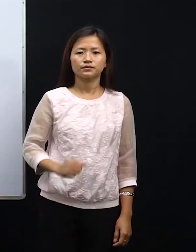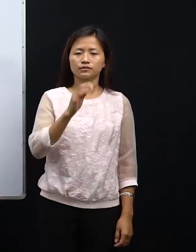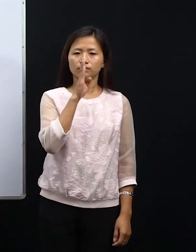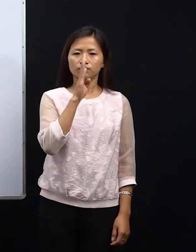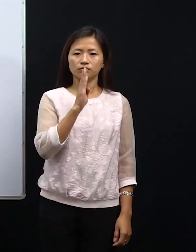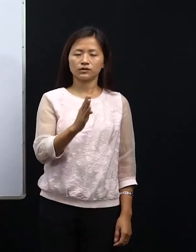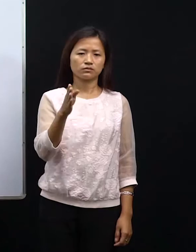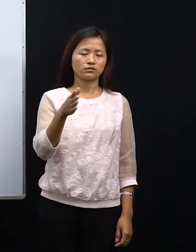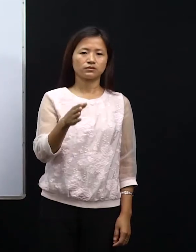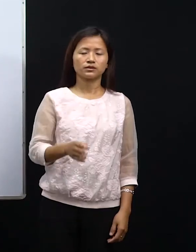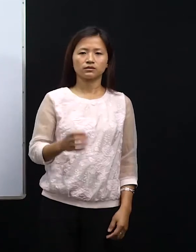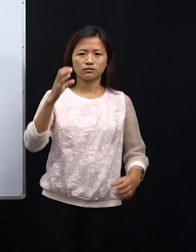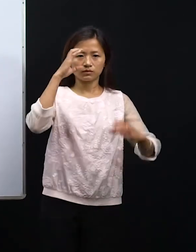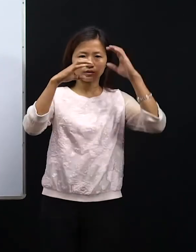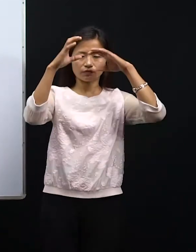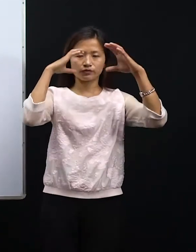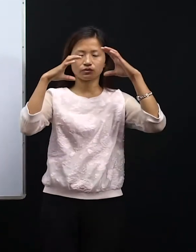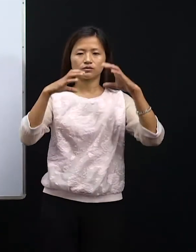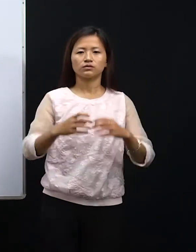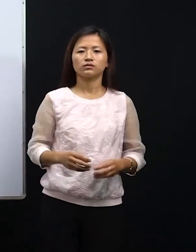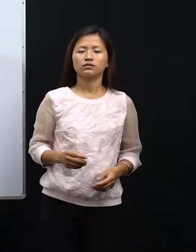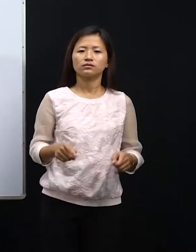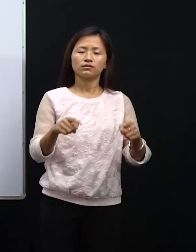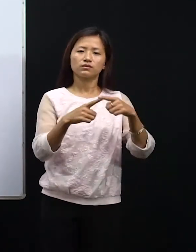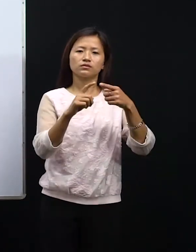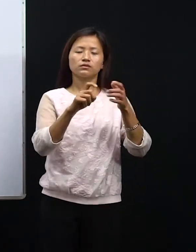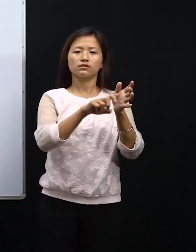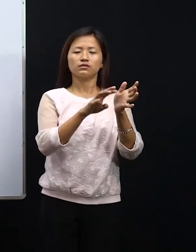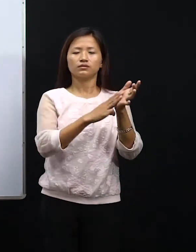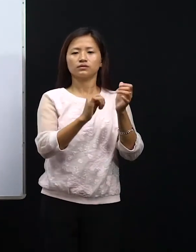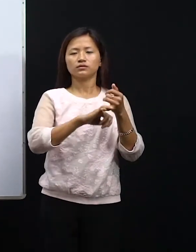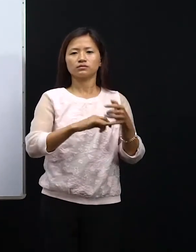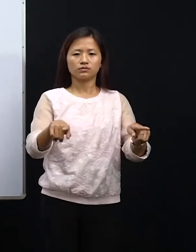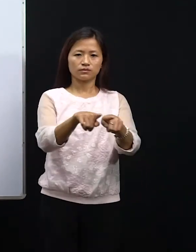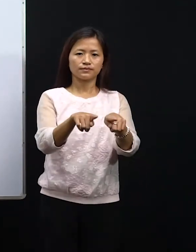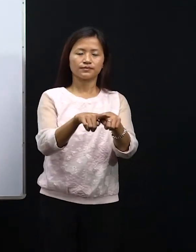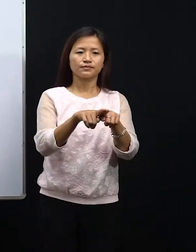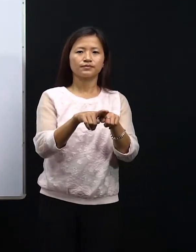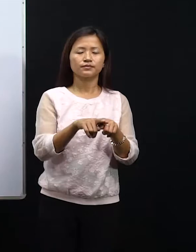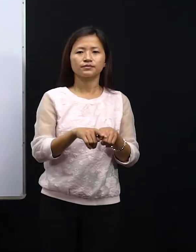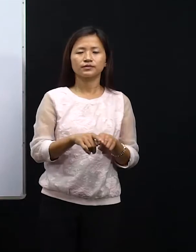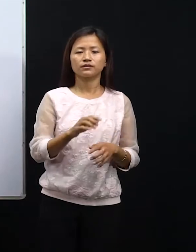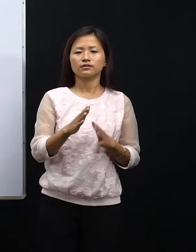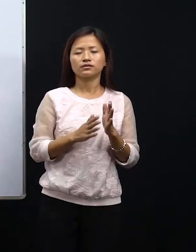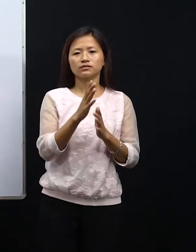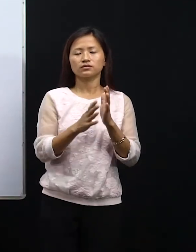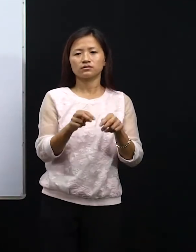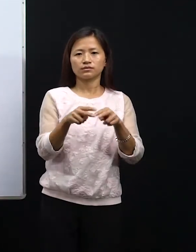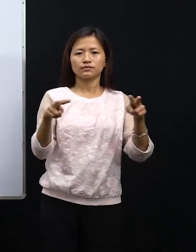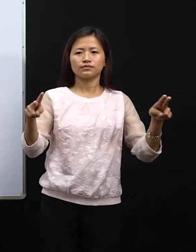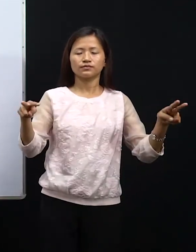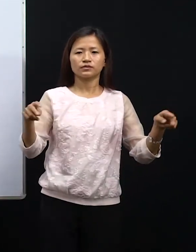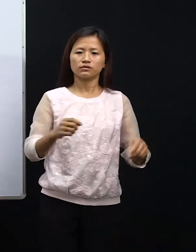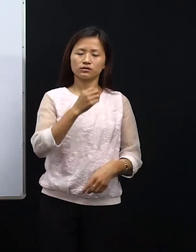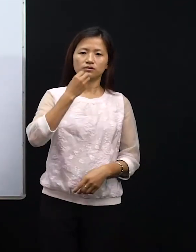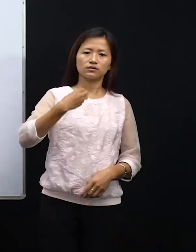be confused. The terms may be same, when the terms are same and the signs are different, you simply